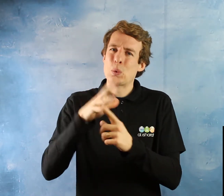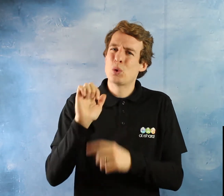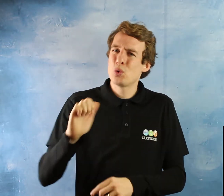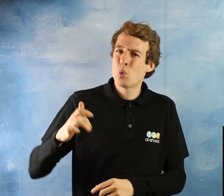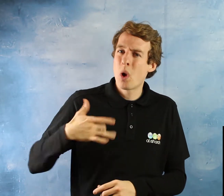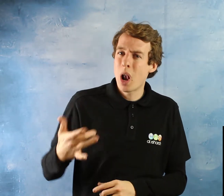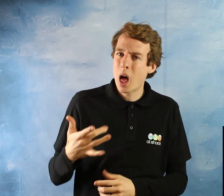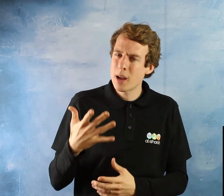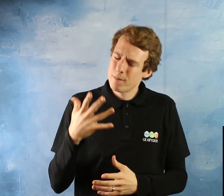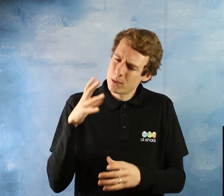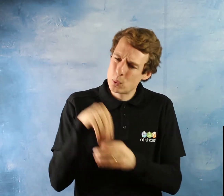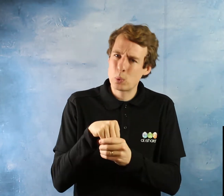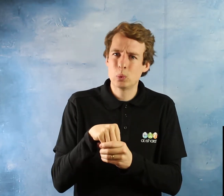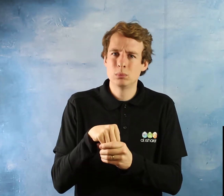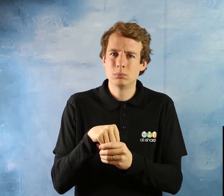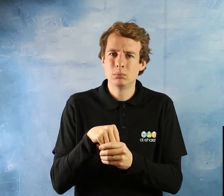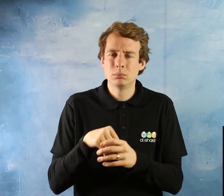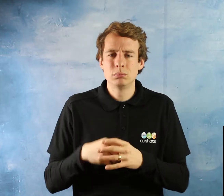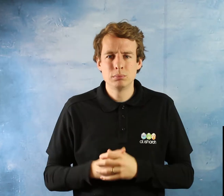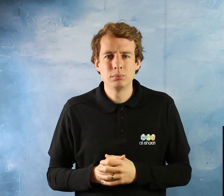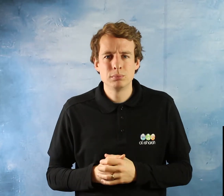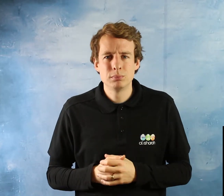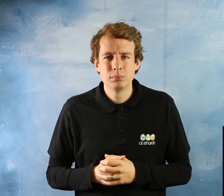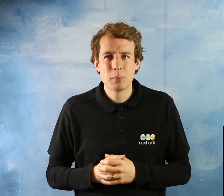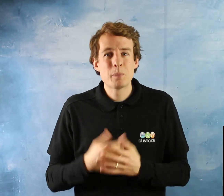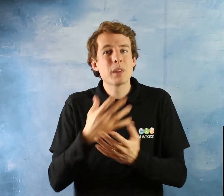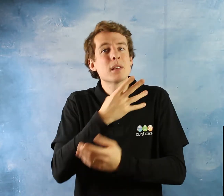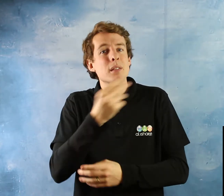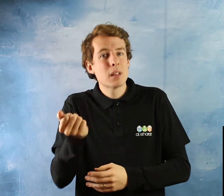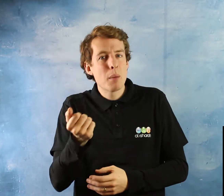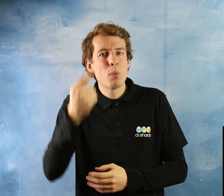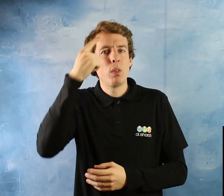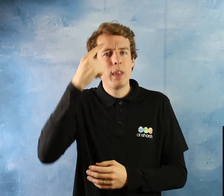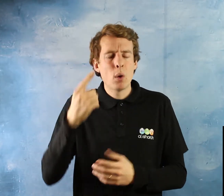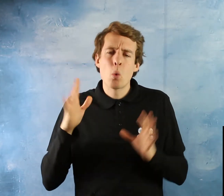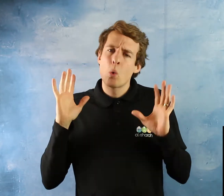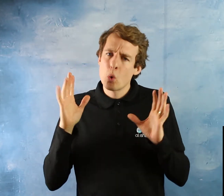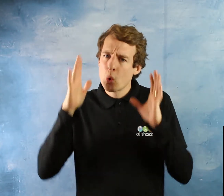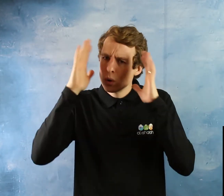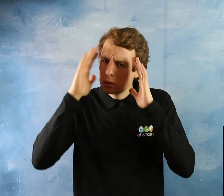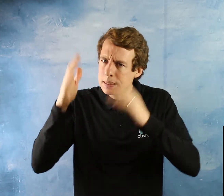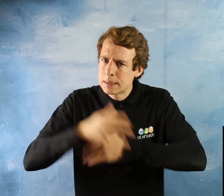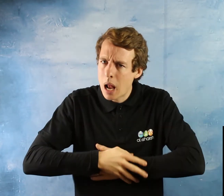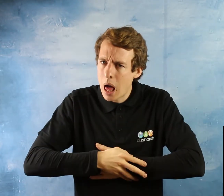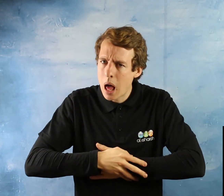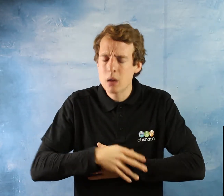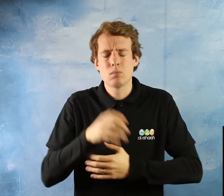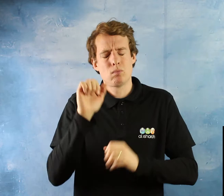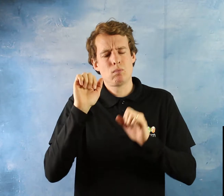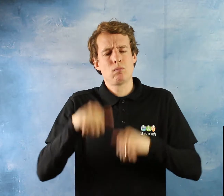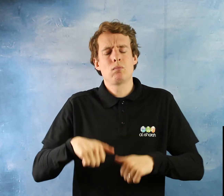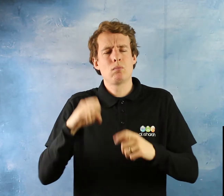deeds. Sometimes you ignore these. We think Salah is very important. Yes, important. Hajj is important. Yes, it is